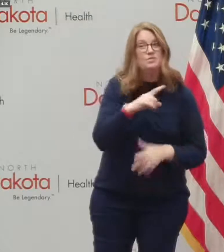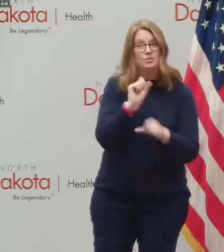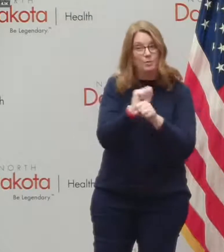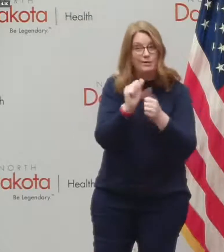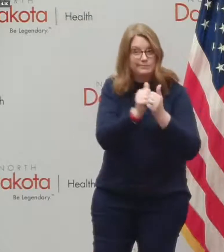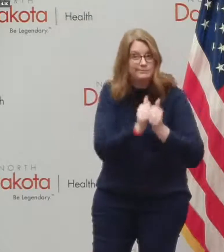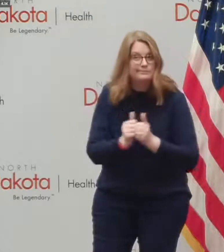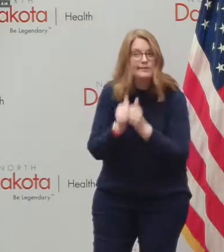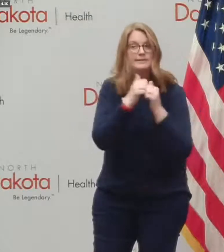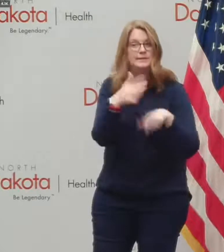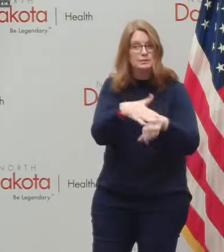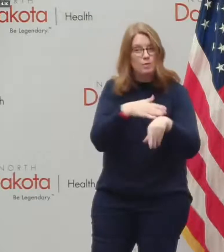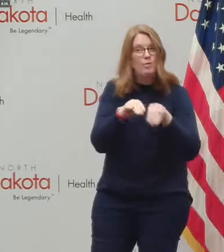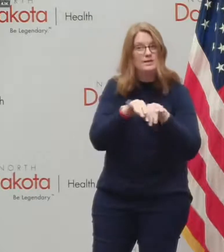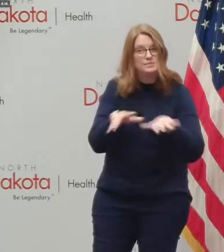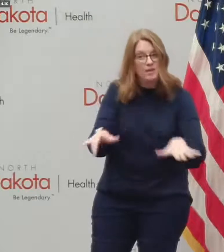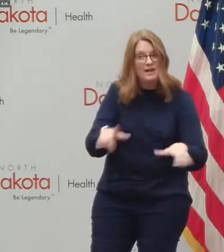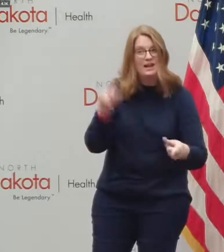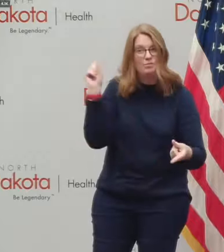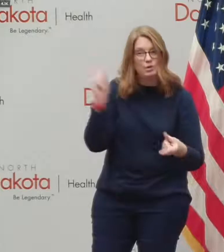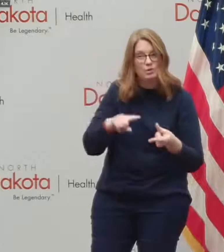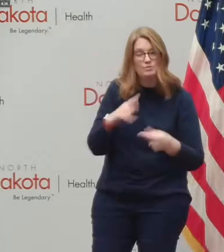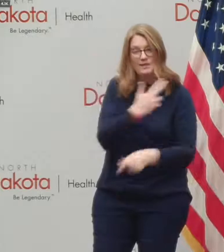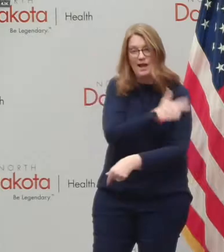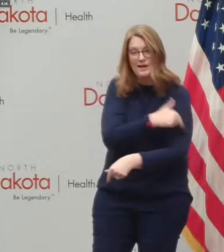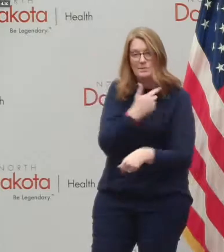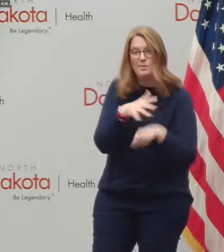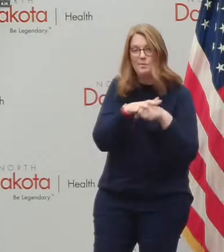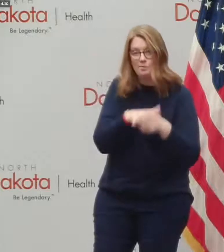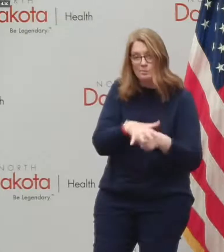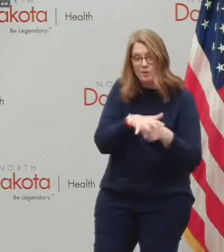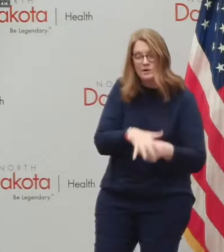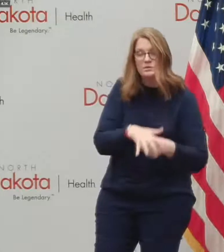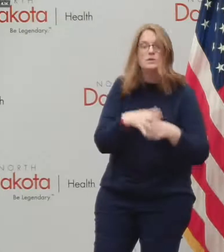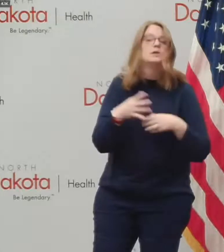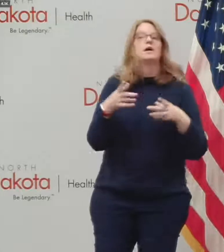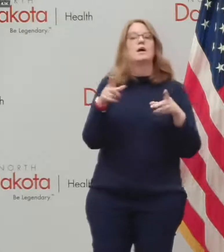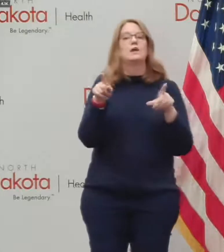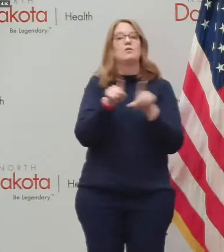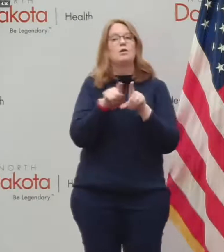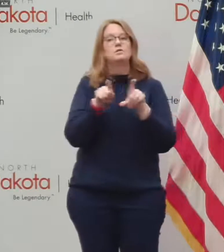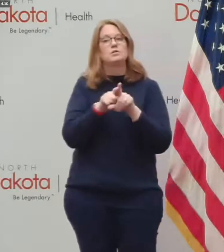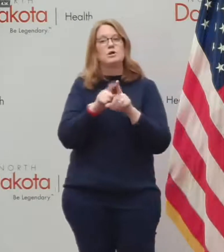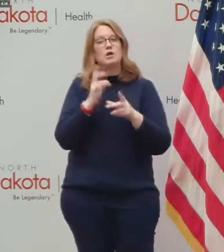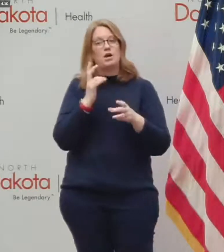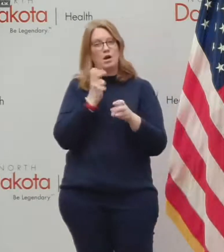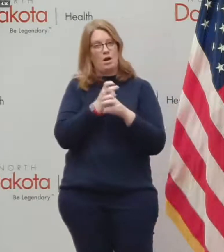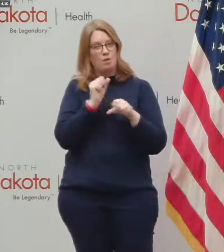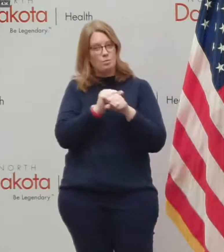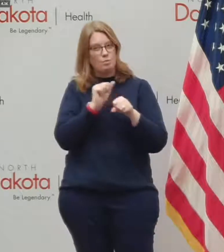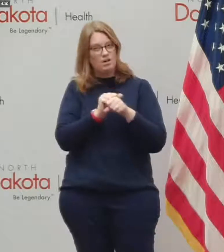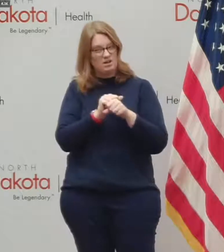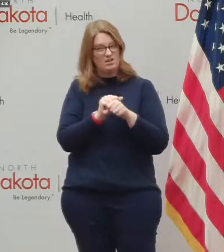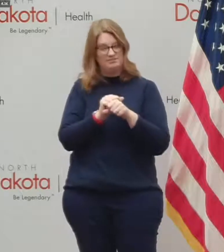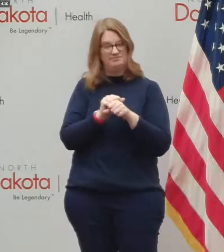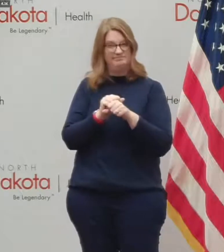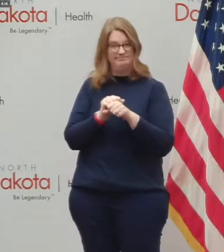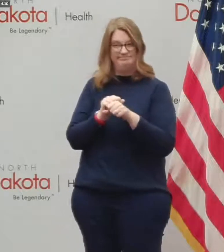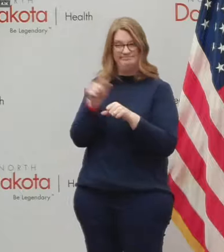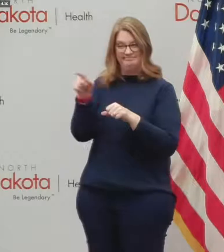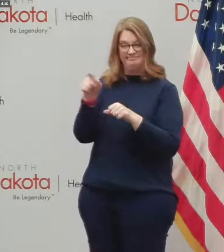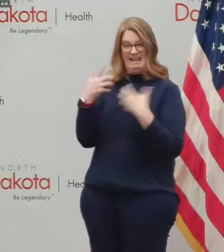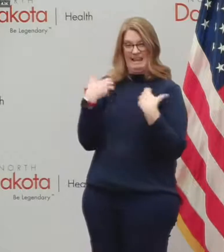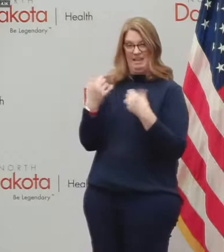spread and reduce the pressure on our healthcare system and on our valiant and hardworking healthcare workers that are on the front